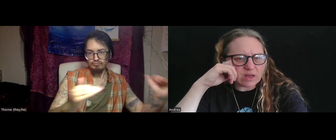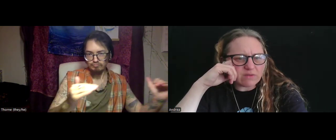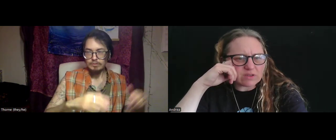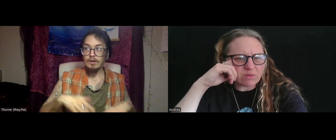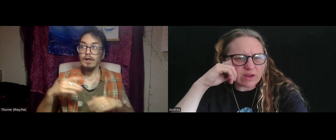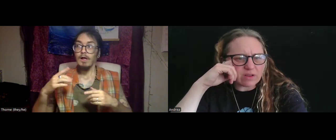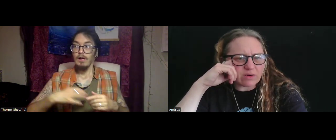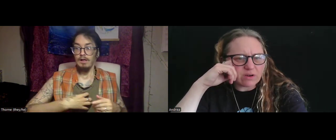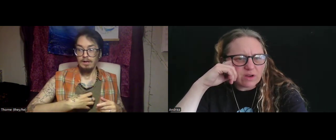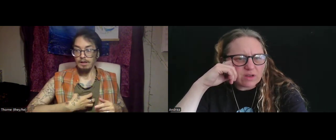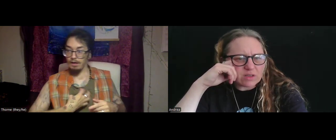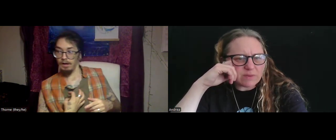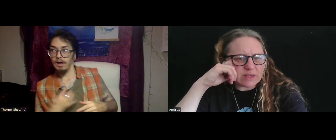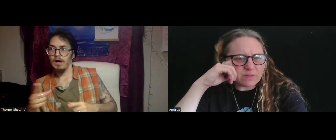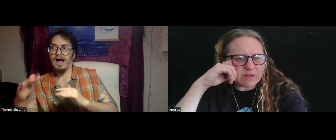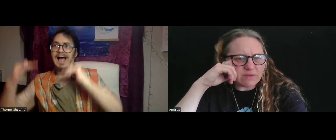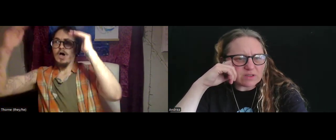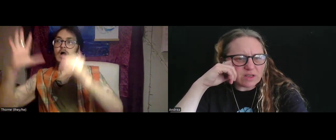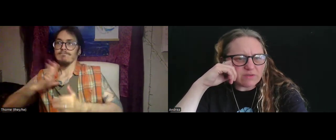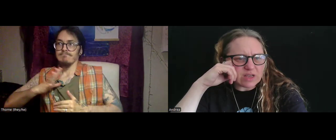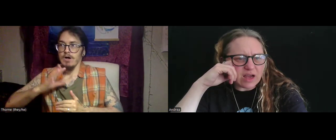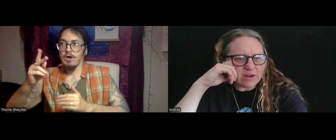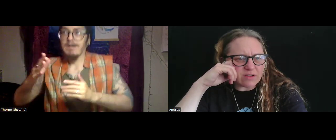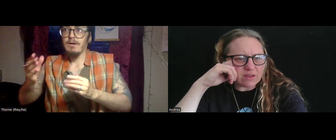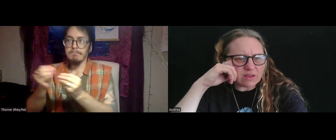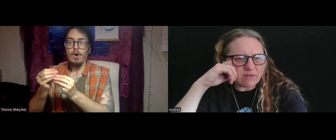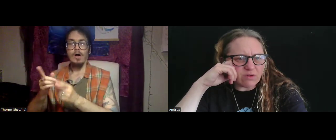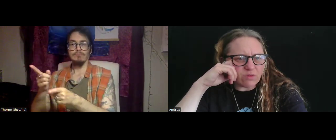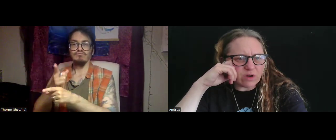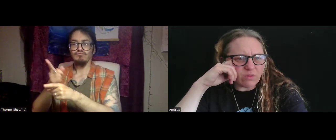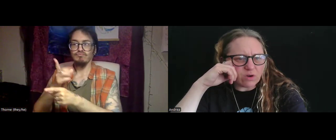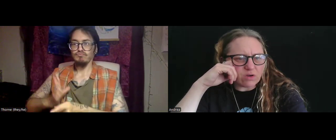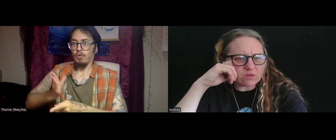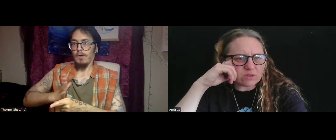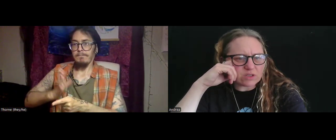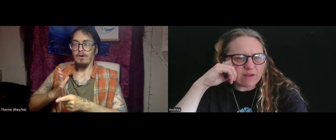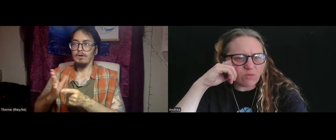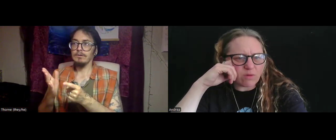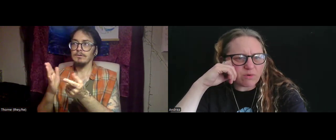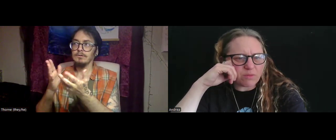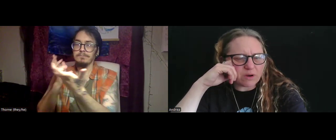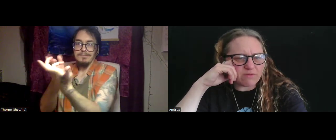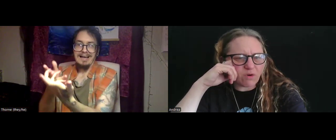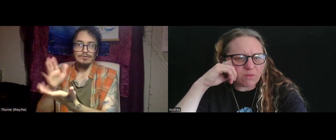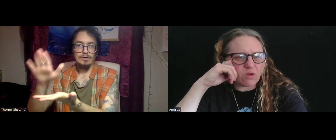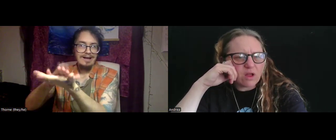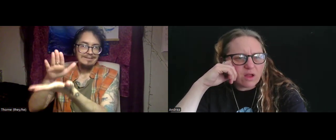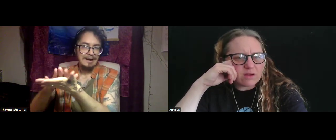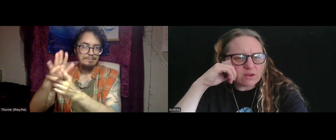if it's a regular space, but if it's a higher level, we'll code switch and have more appropriate formal,